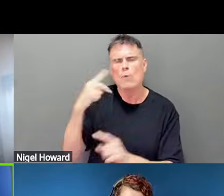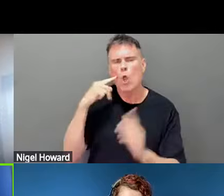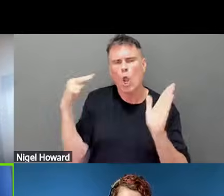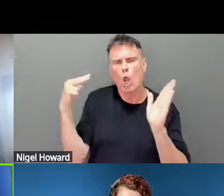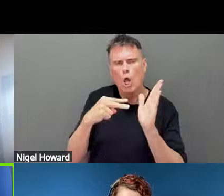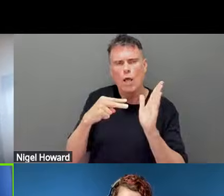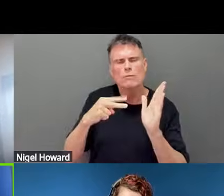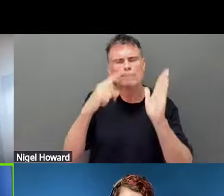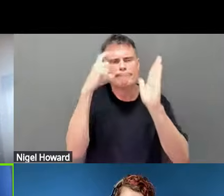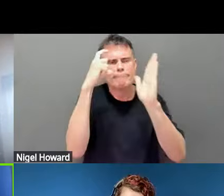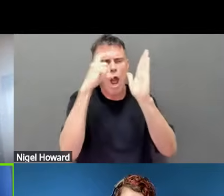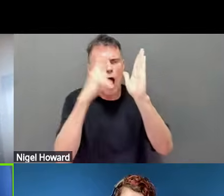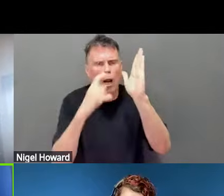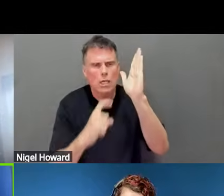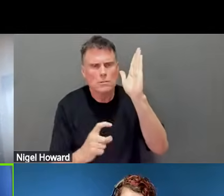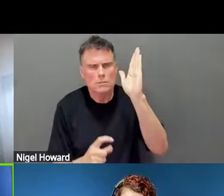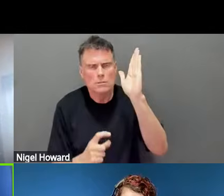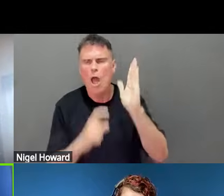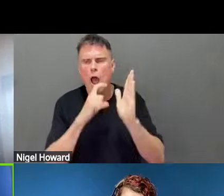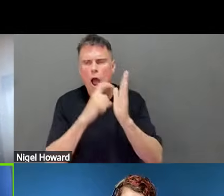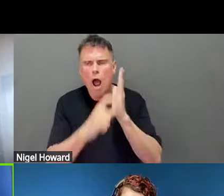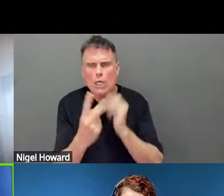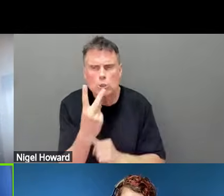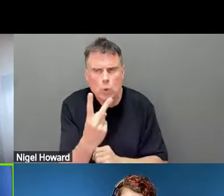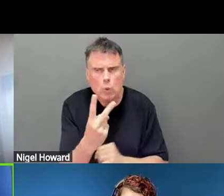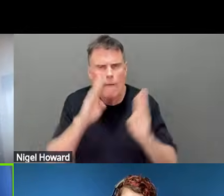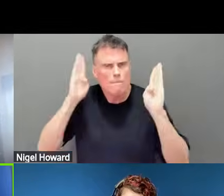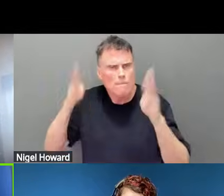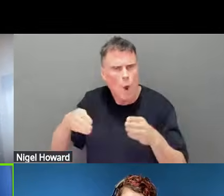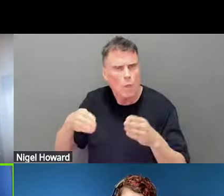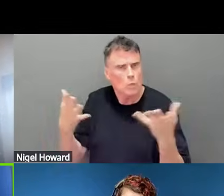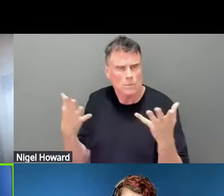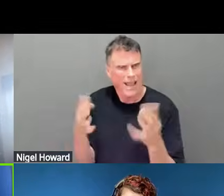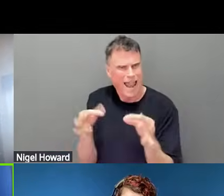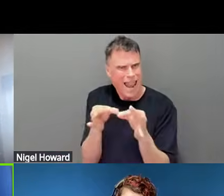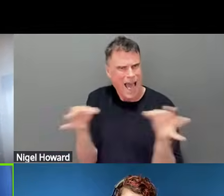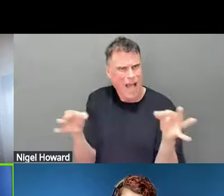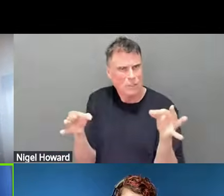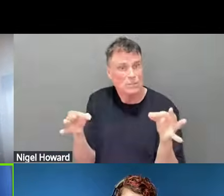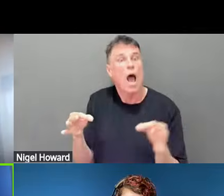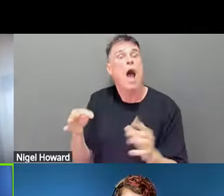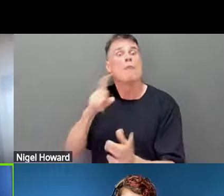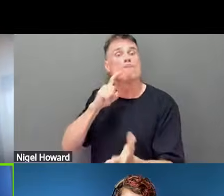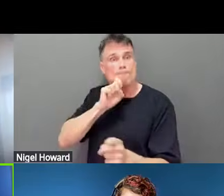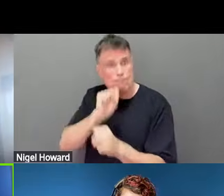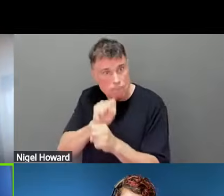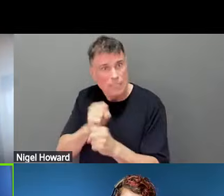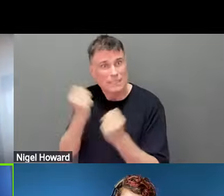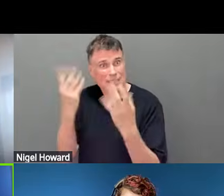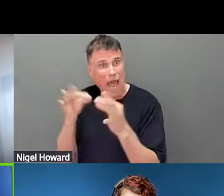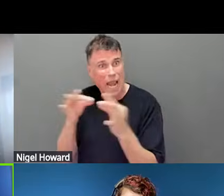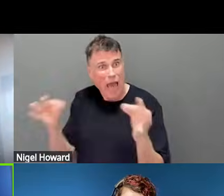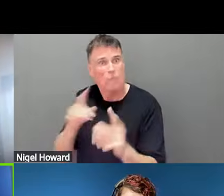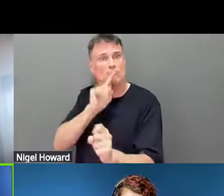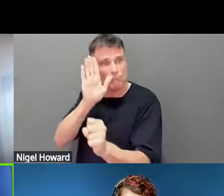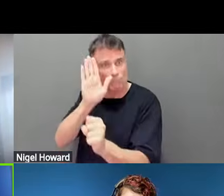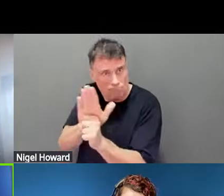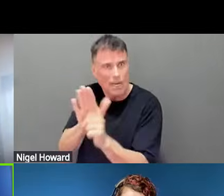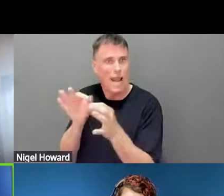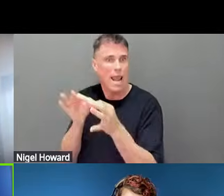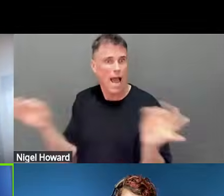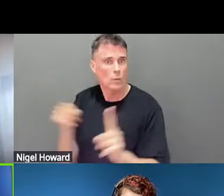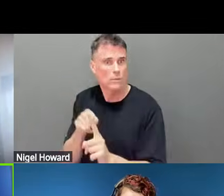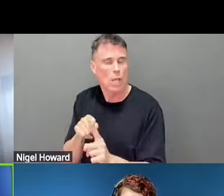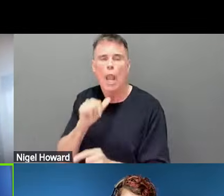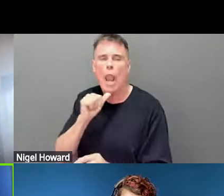is a signatory to that, if you look at the UNCPRD, and you look at many of those articles,